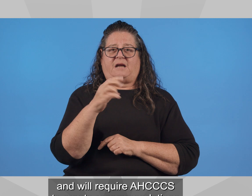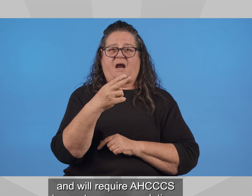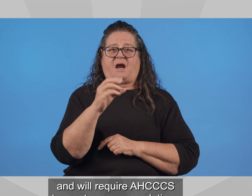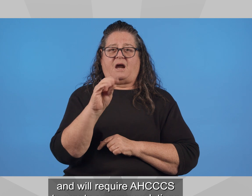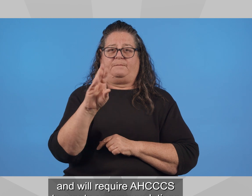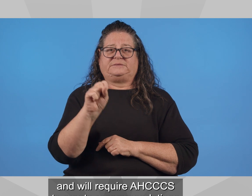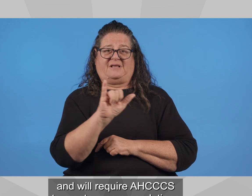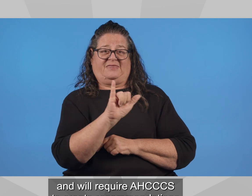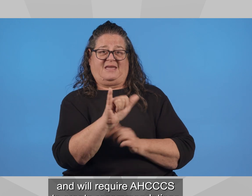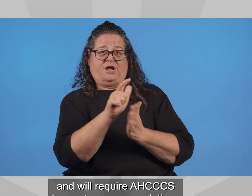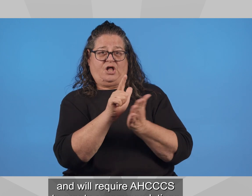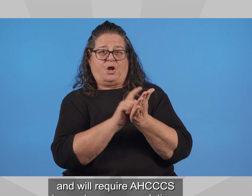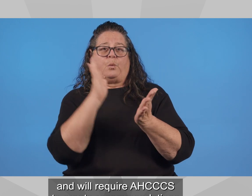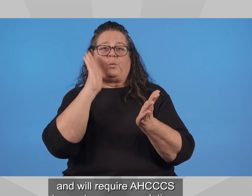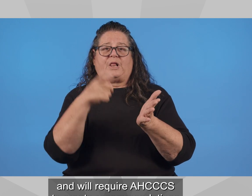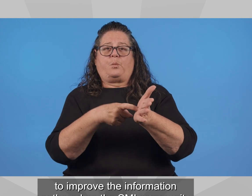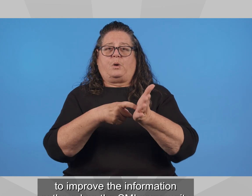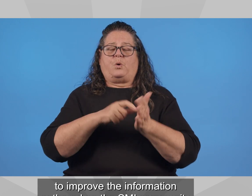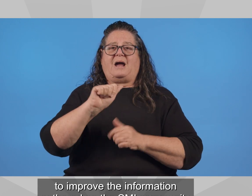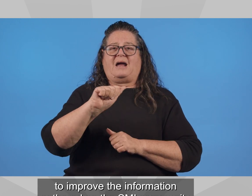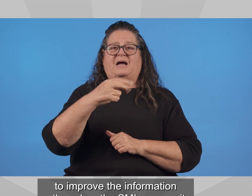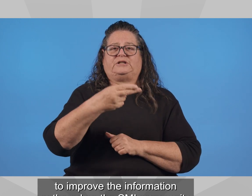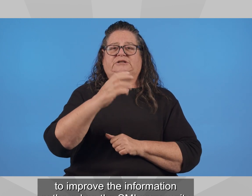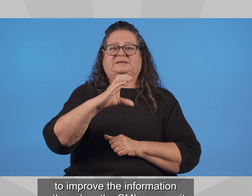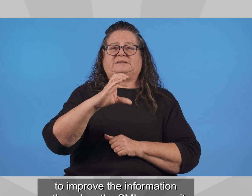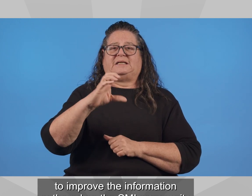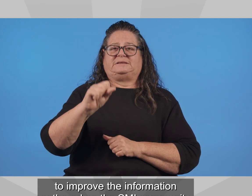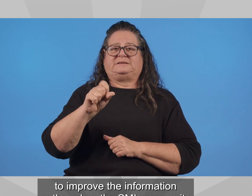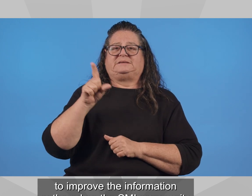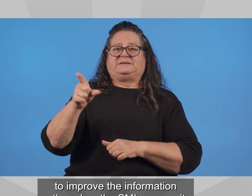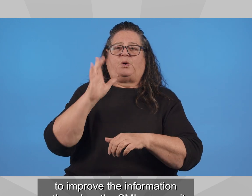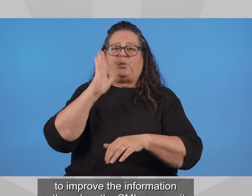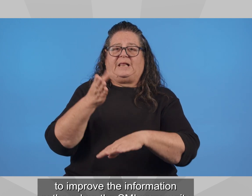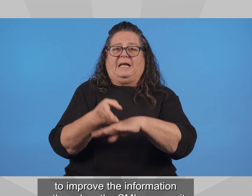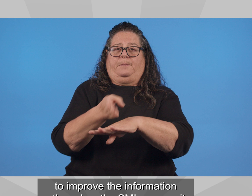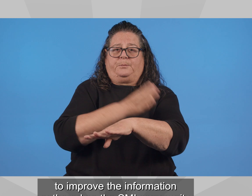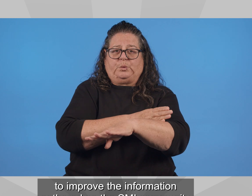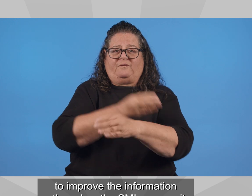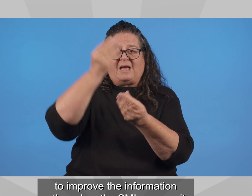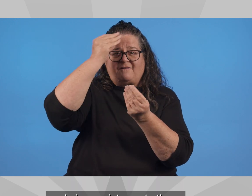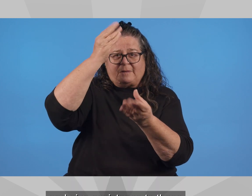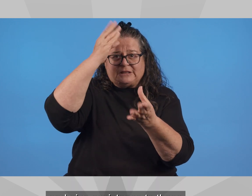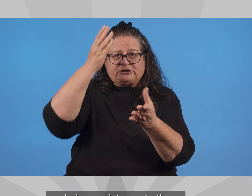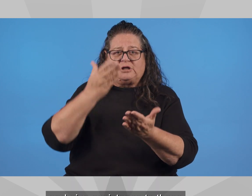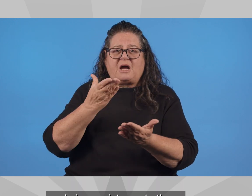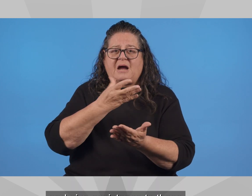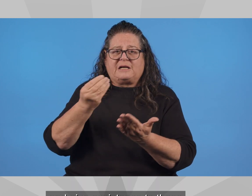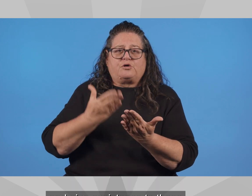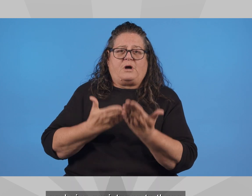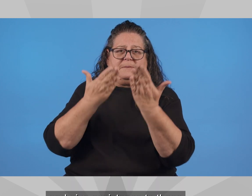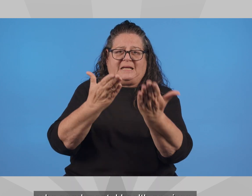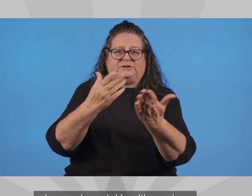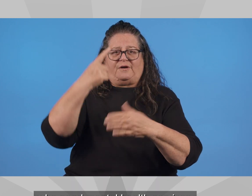require access to create recommendations to improve the information gathered on the SMI community and give